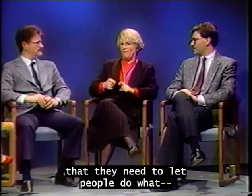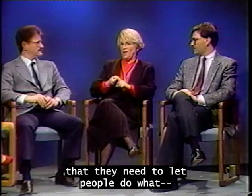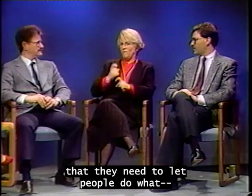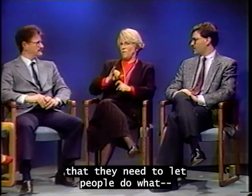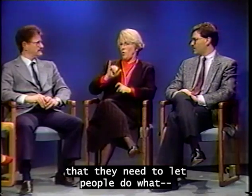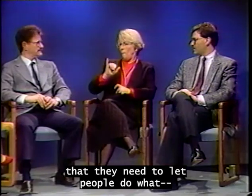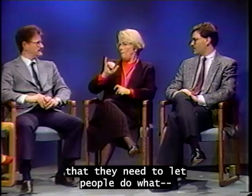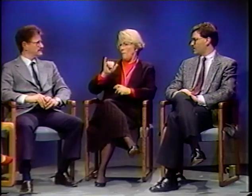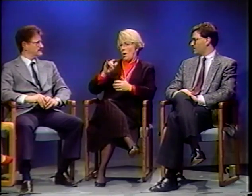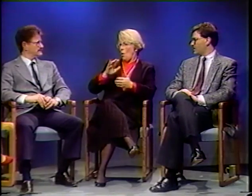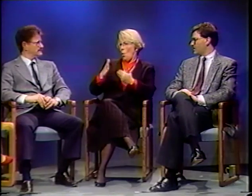what,